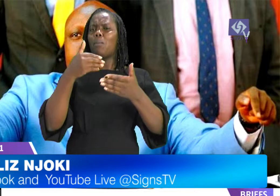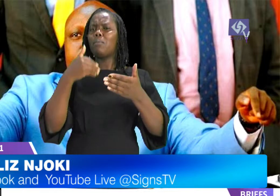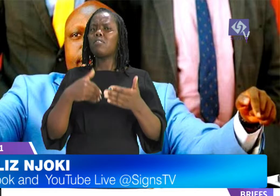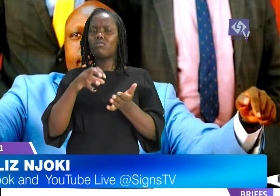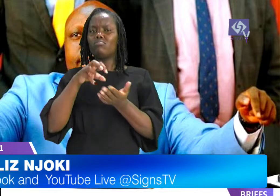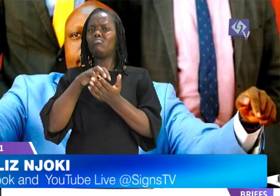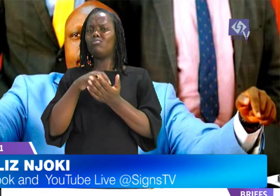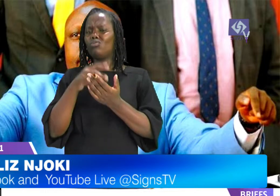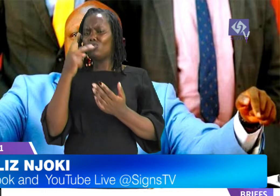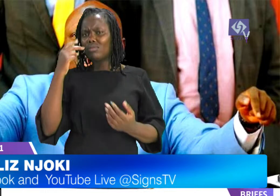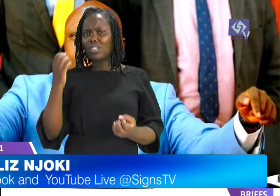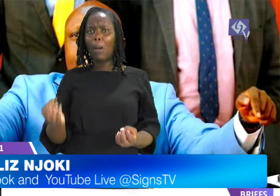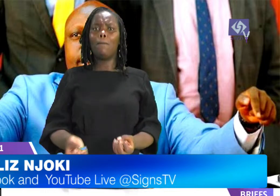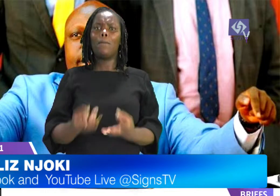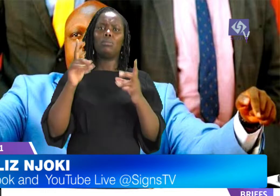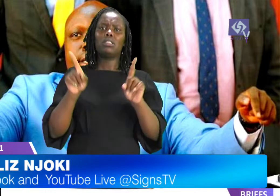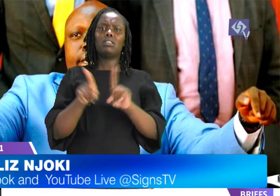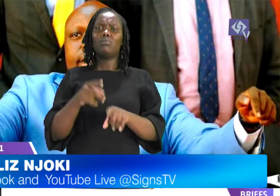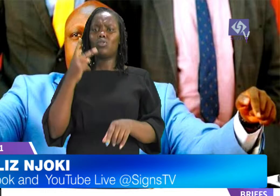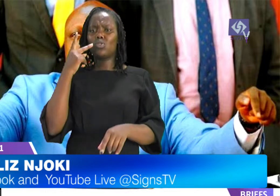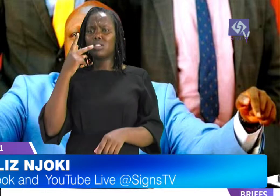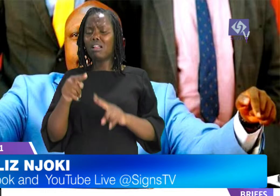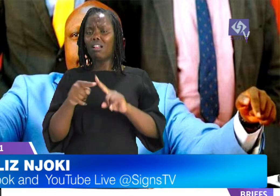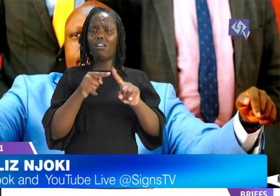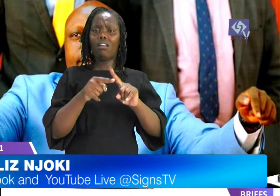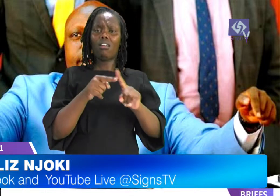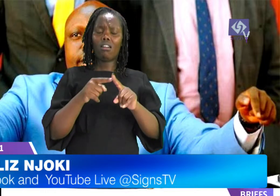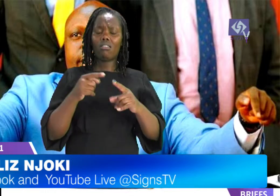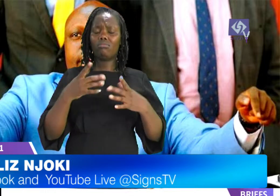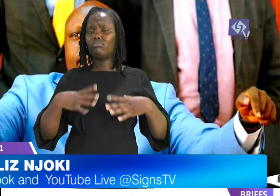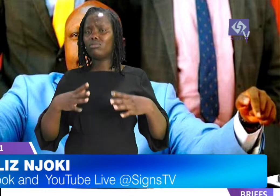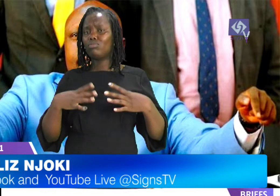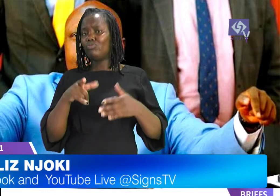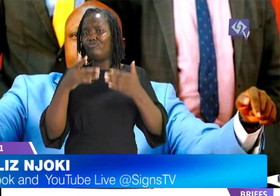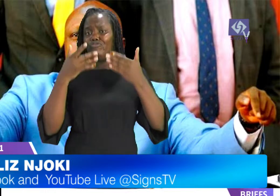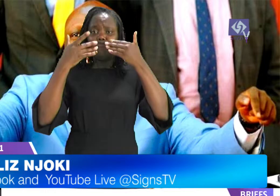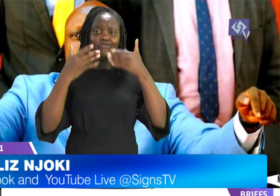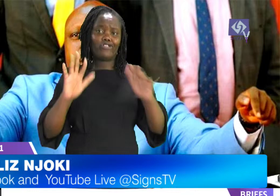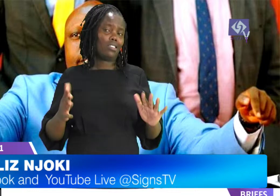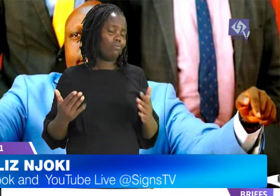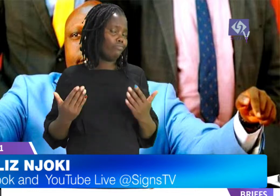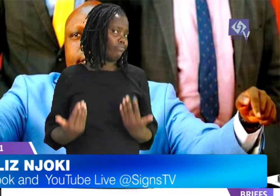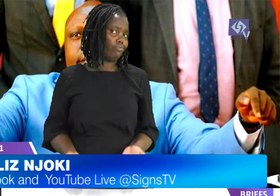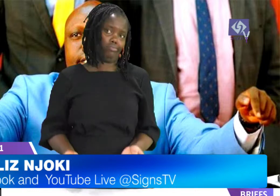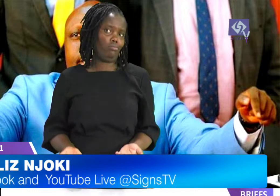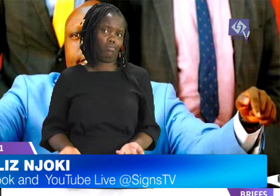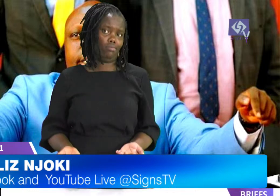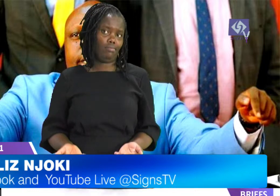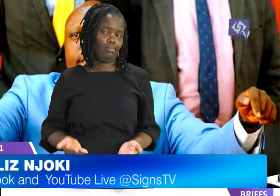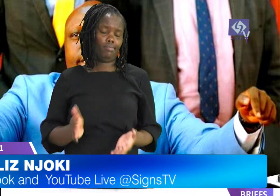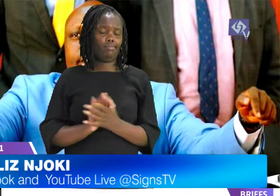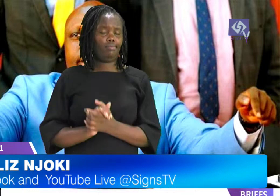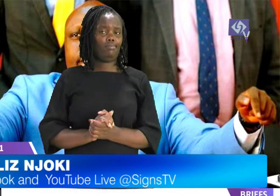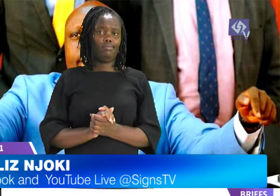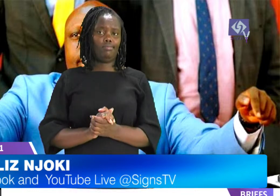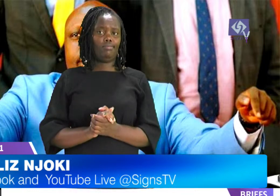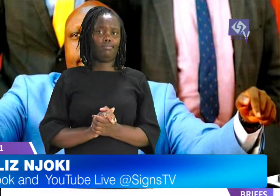community and killed them. He further claimed that the soldiers had, in a previous instance, bombed and